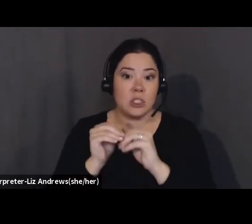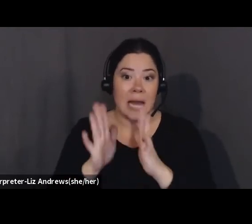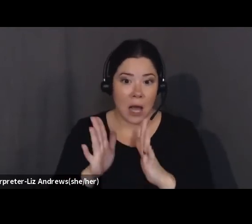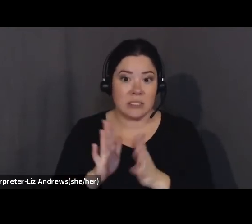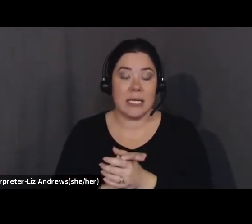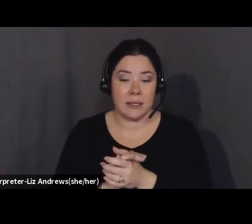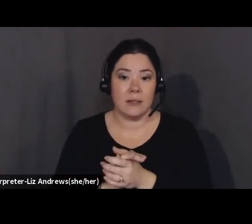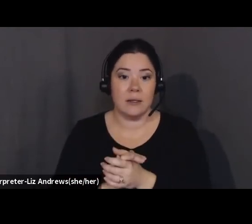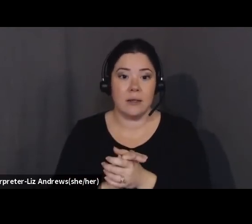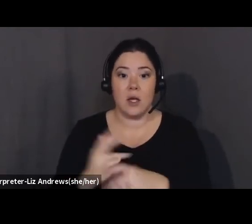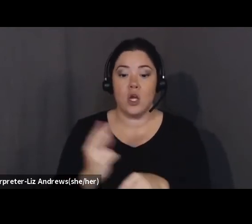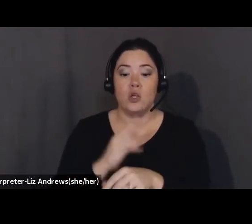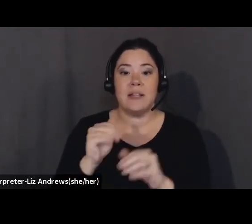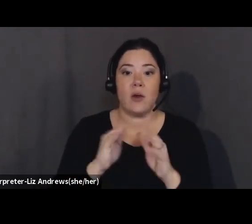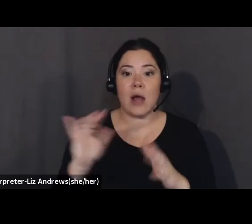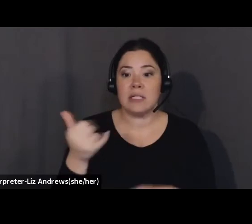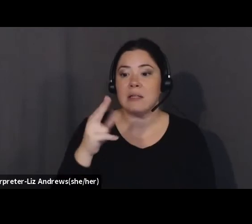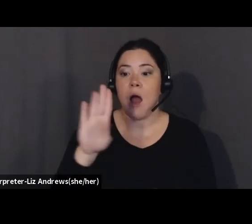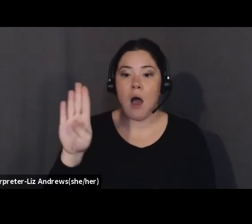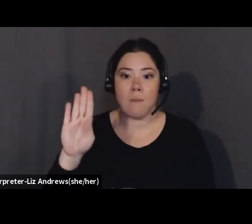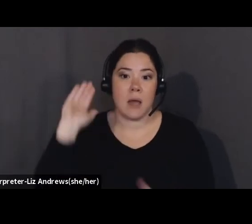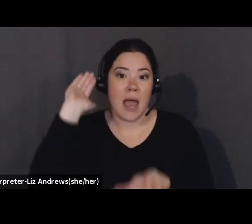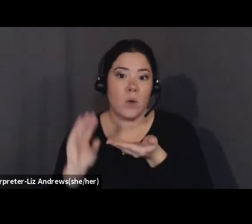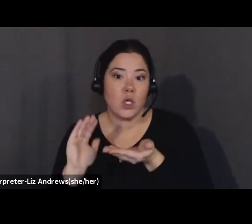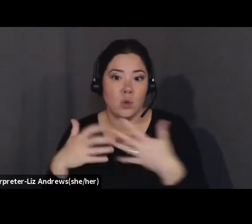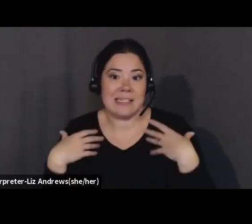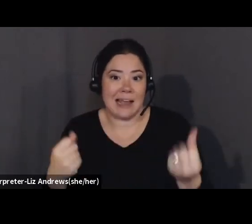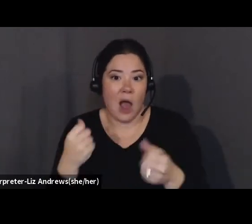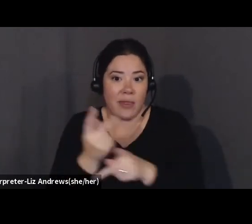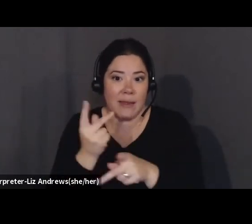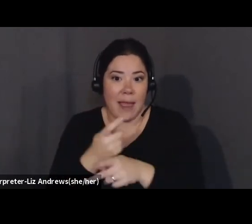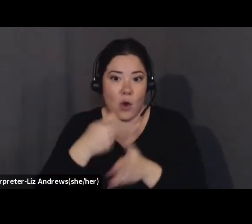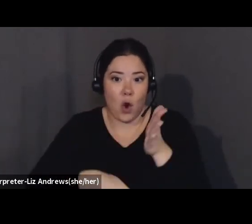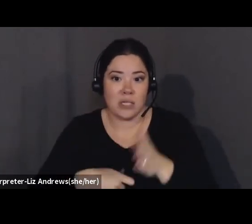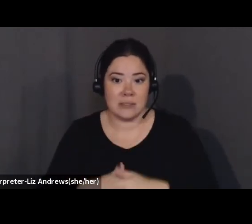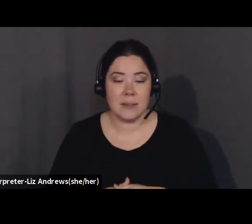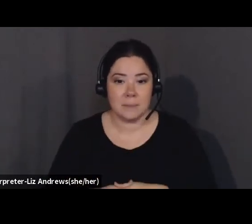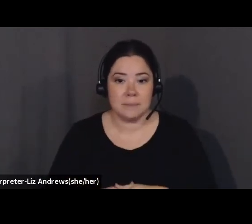their housing as a hub and reducing healthcare costs. Next slide, please.